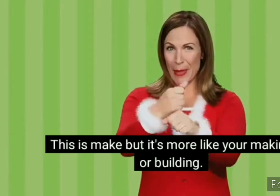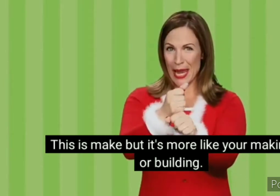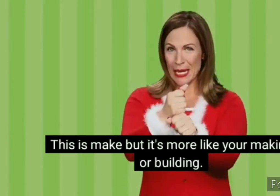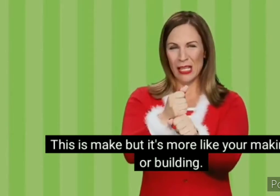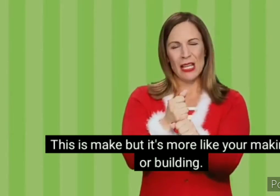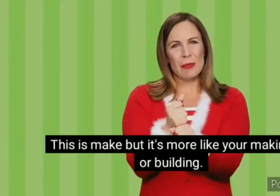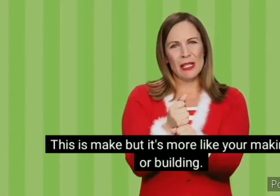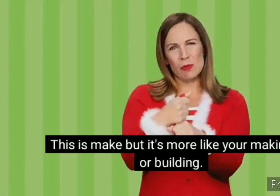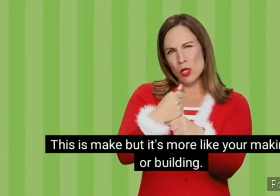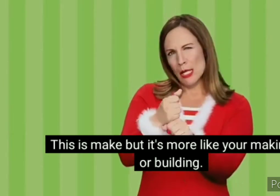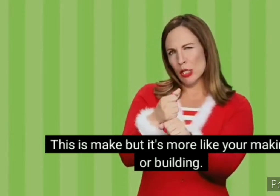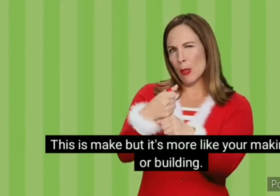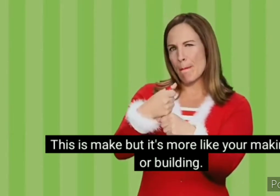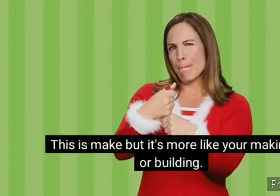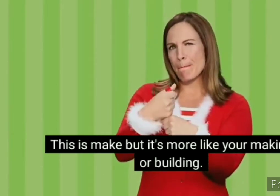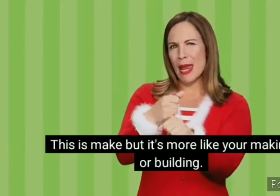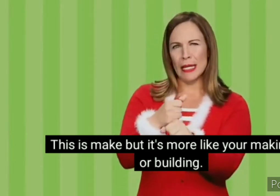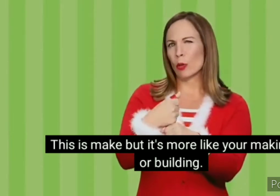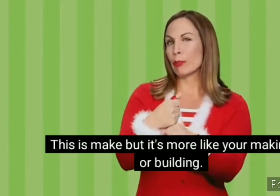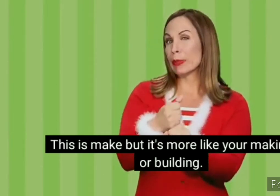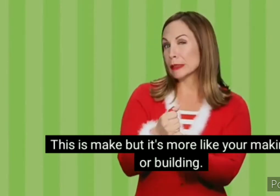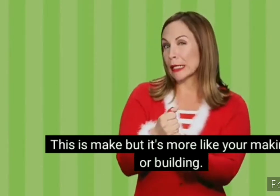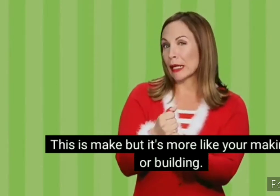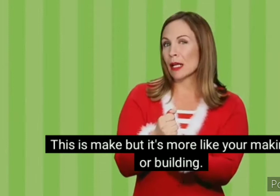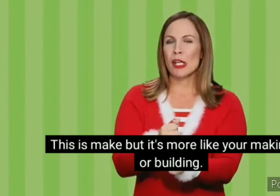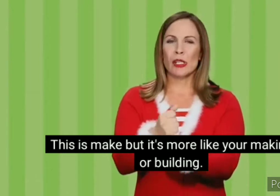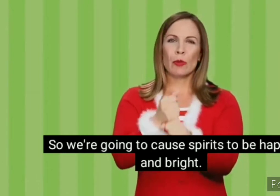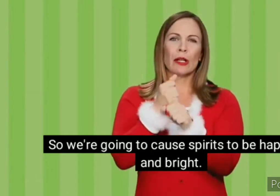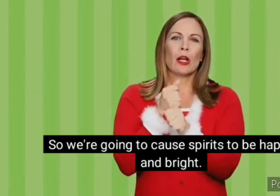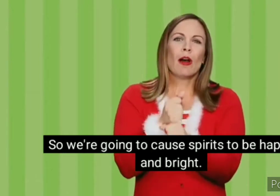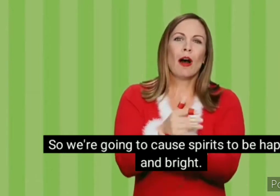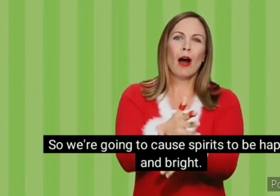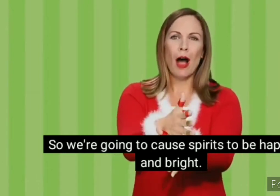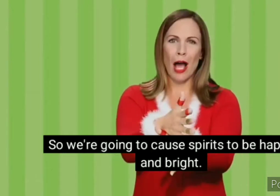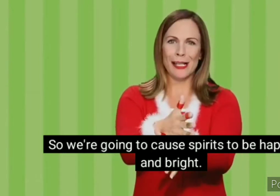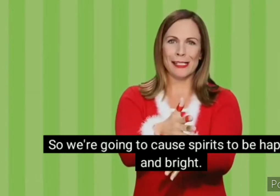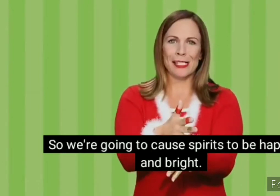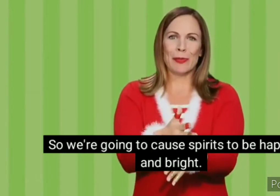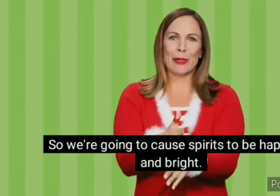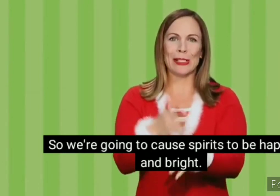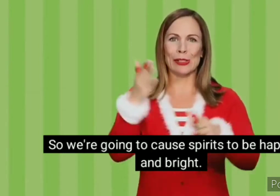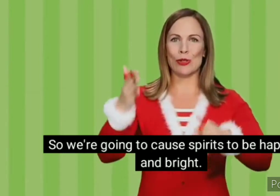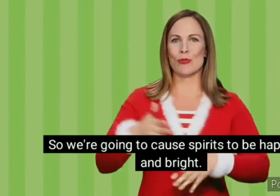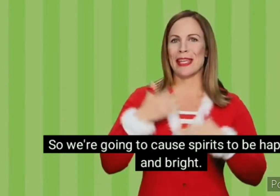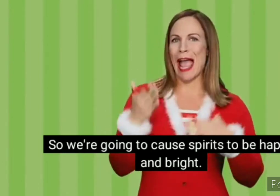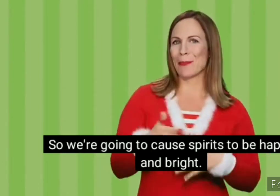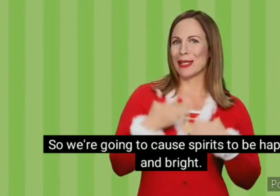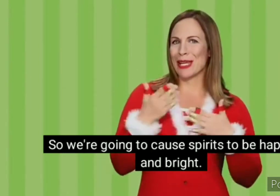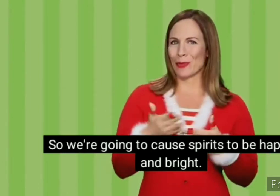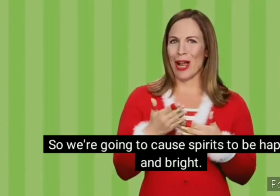folks not to cook. Under the sea, we have to hook up. We got no trouble, then we see bubbles under